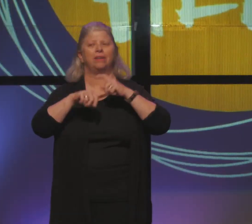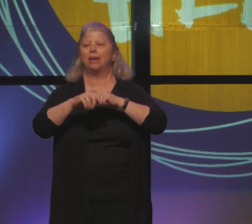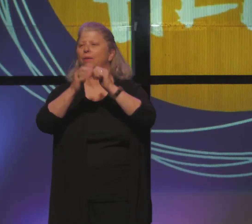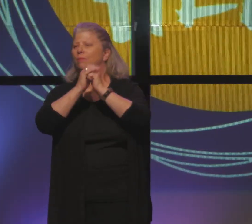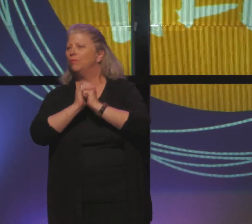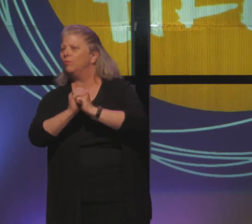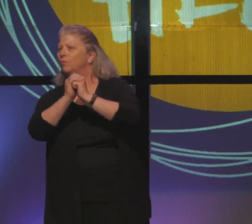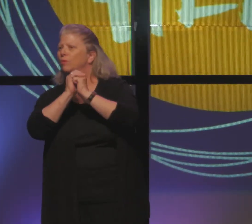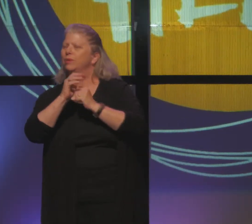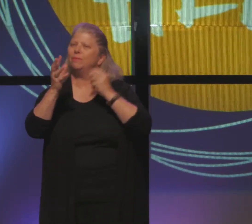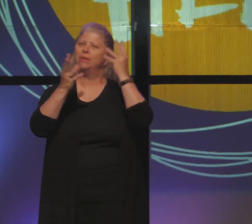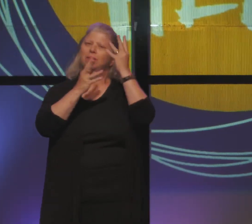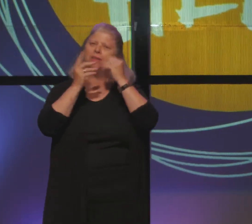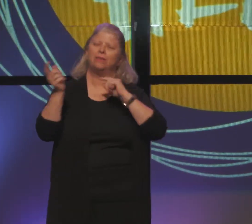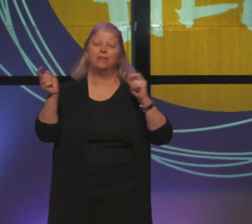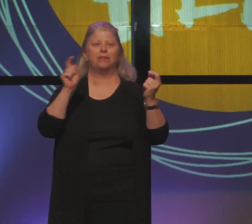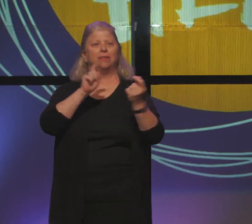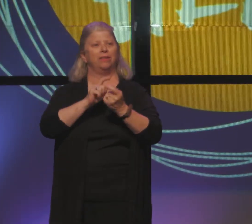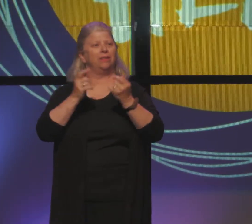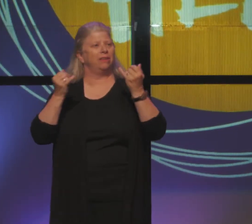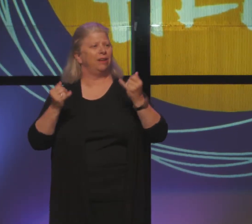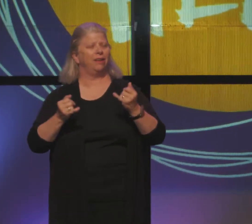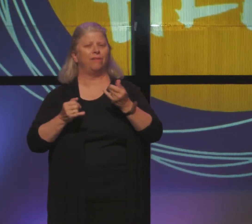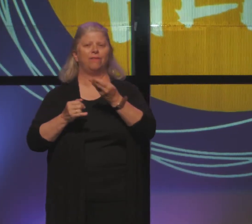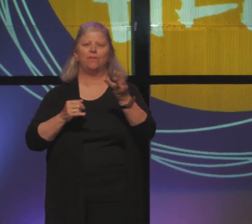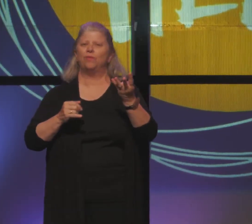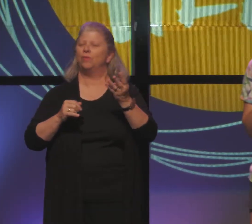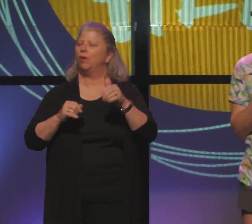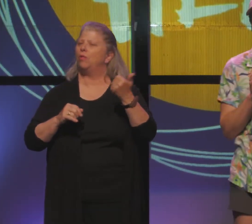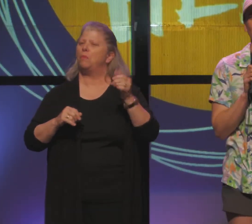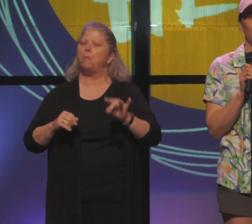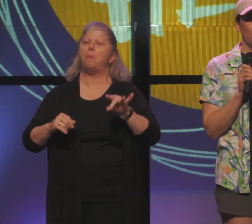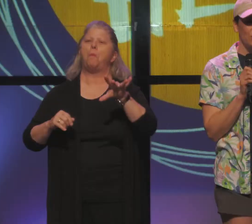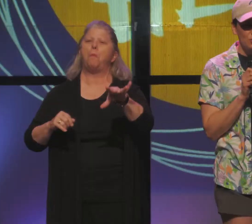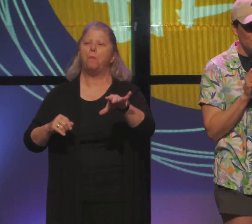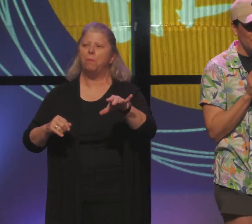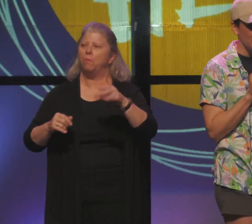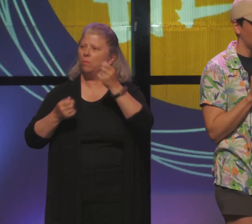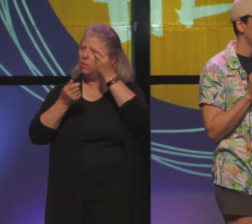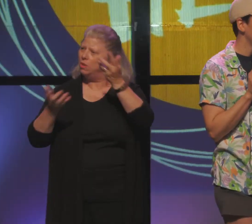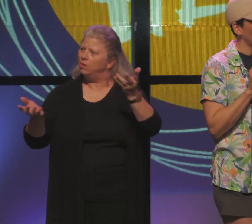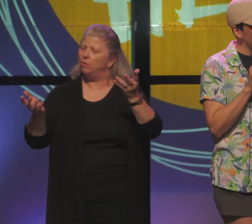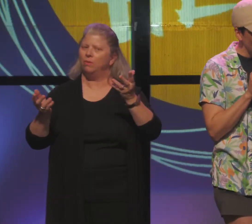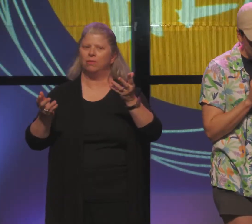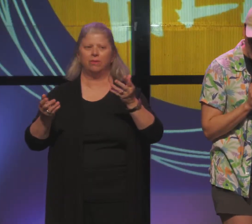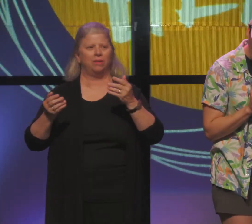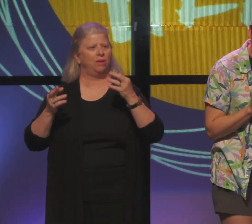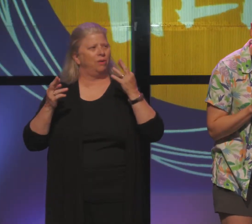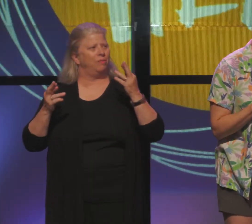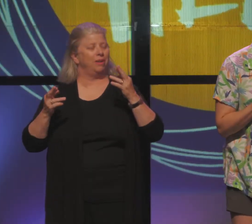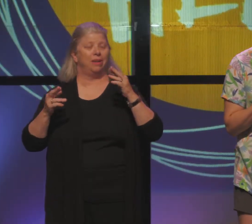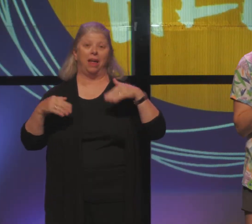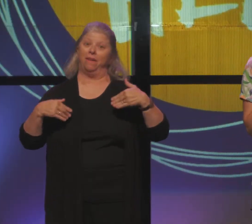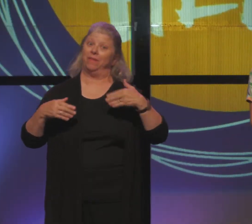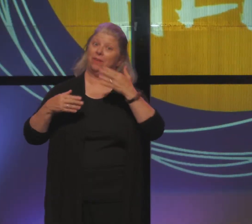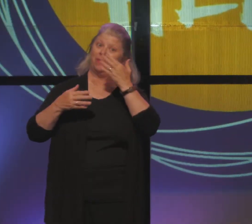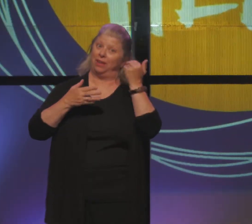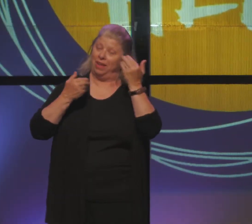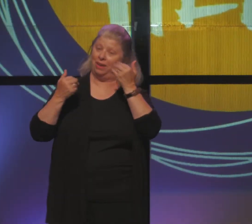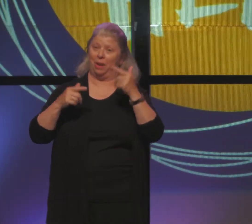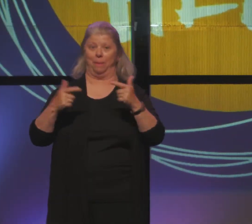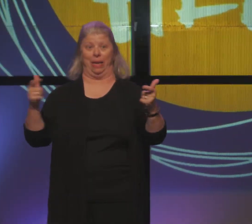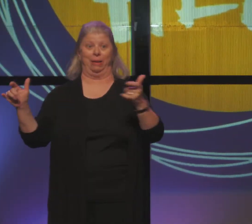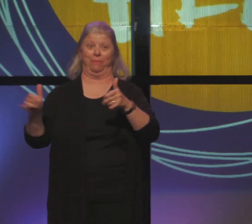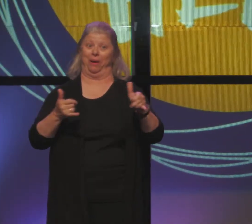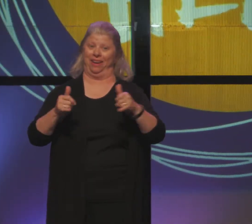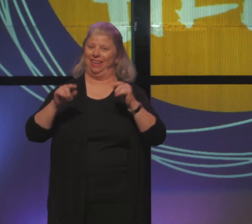worship and reflection, I do just have a few other things for you. I hope you haven't forgotten. We do have a big party to